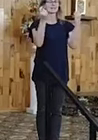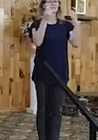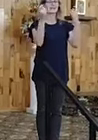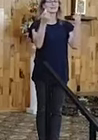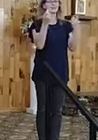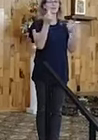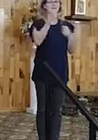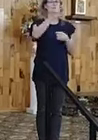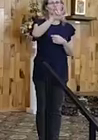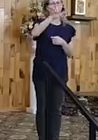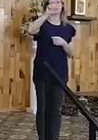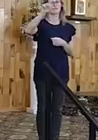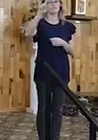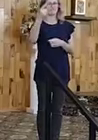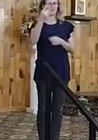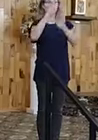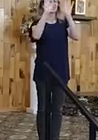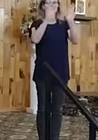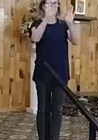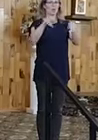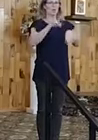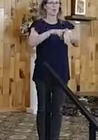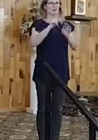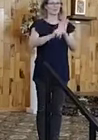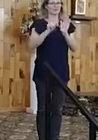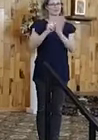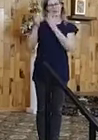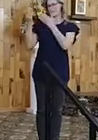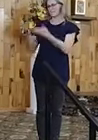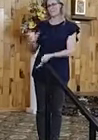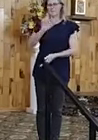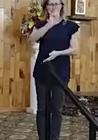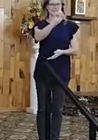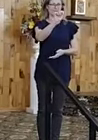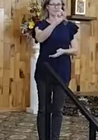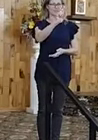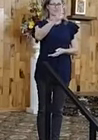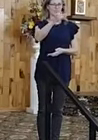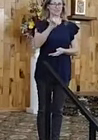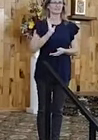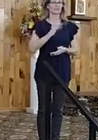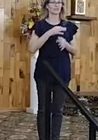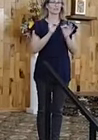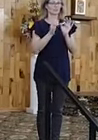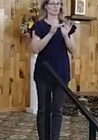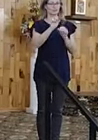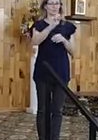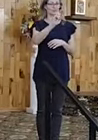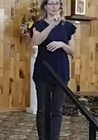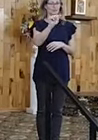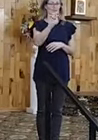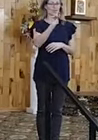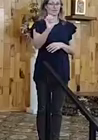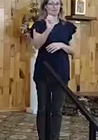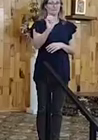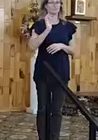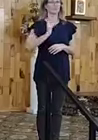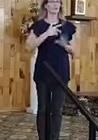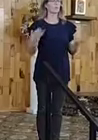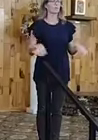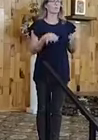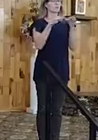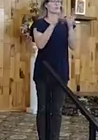First Sunday in Ordinary Time. My name is Darcy Nash. Our interpreter today is Suzanne Bernard. Our